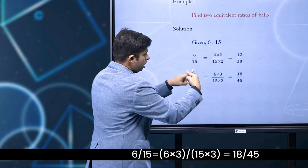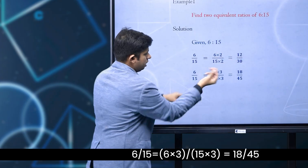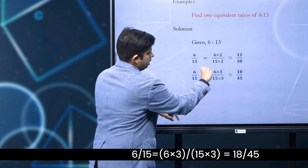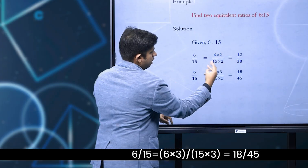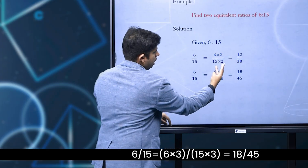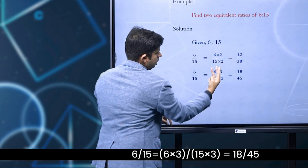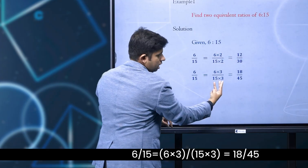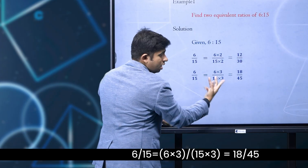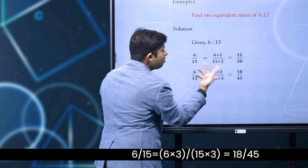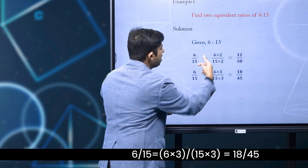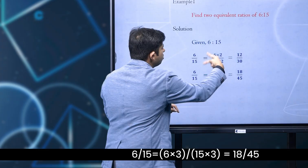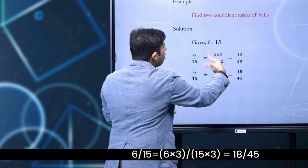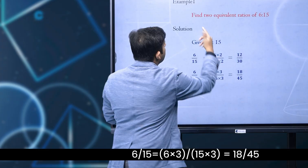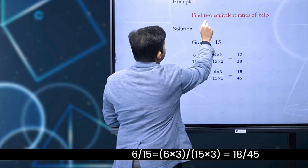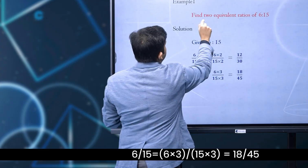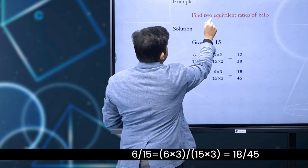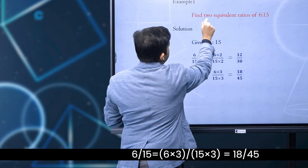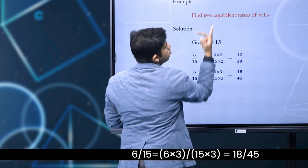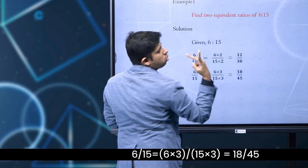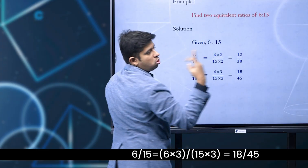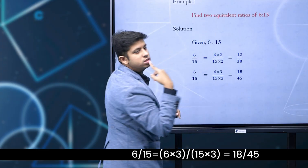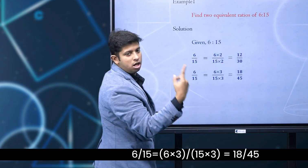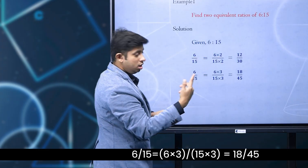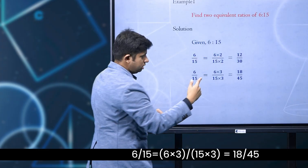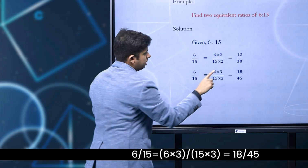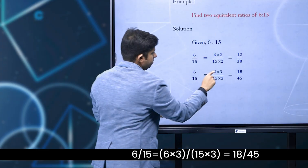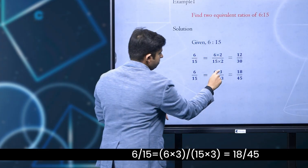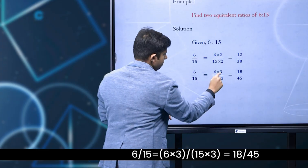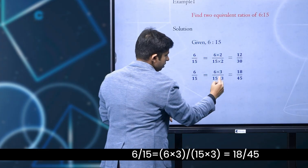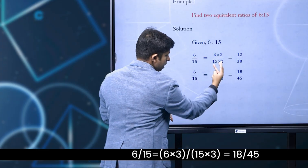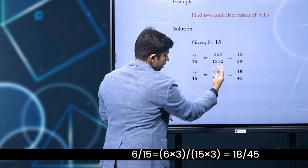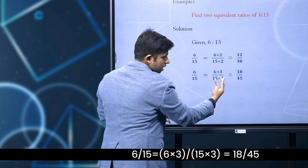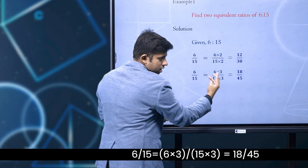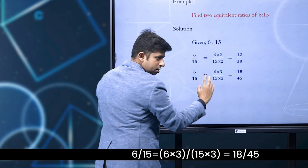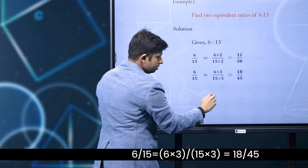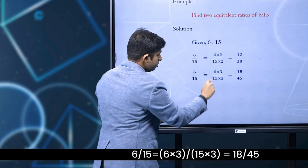6 by 15 equals to 6 into 3 by 15 into 3 equals to 18 by 45.